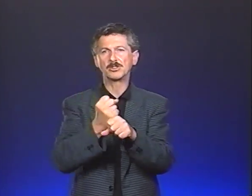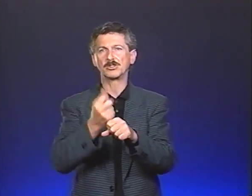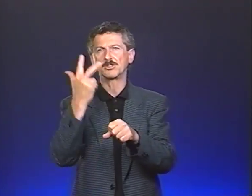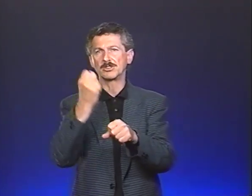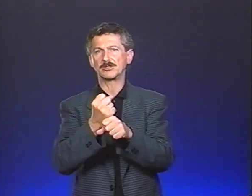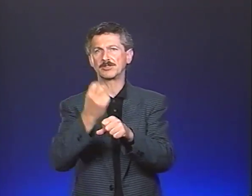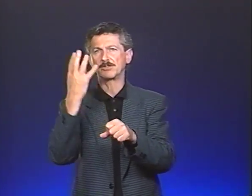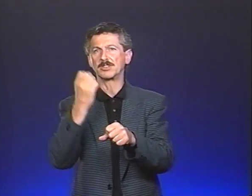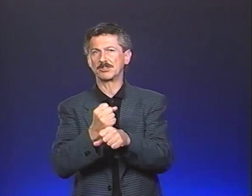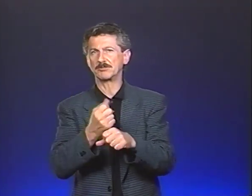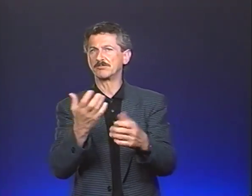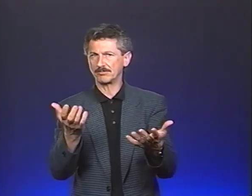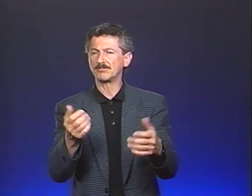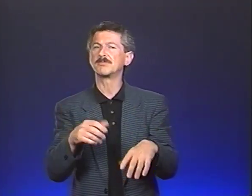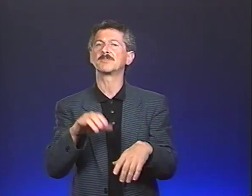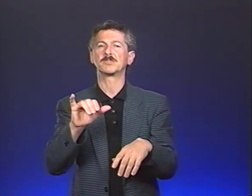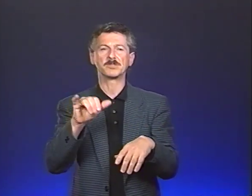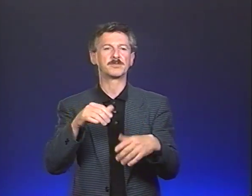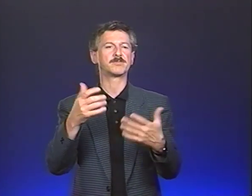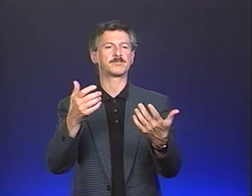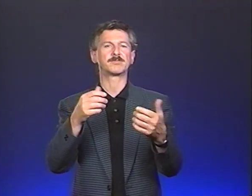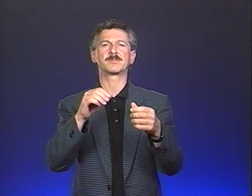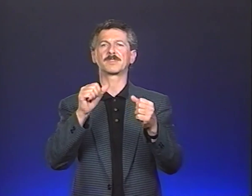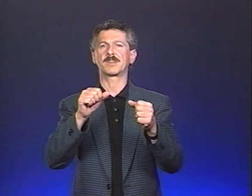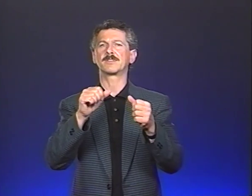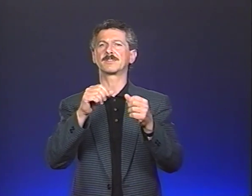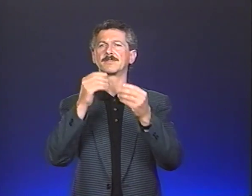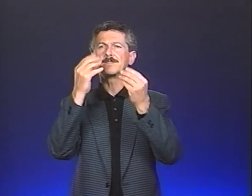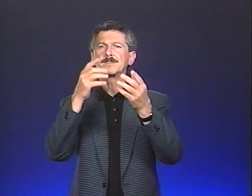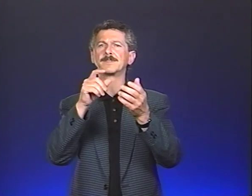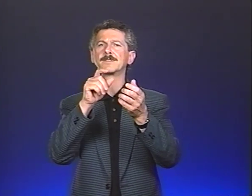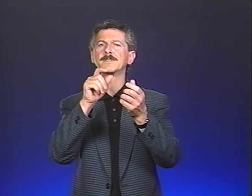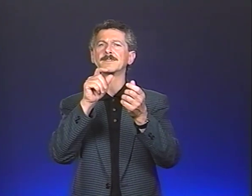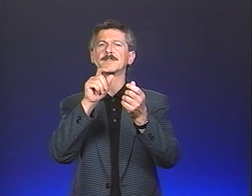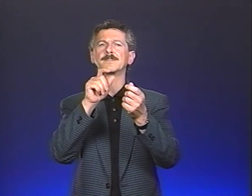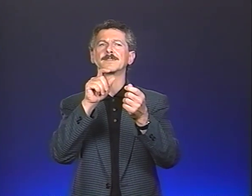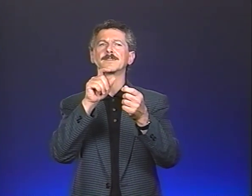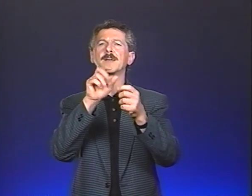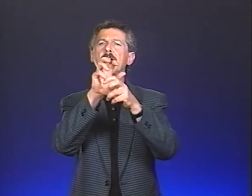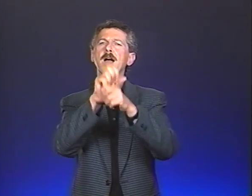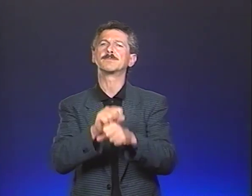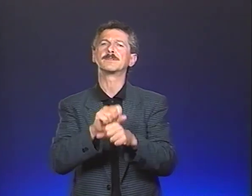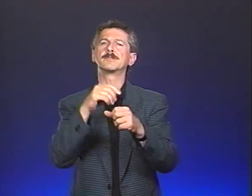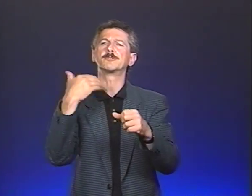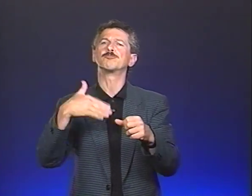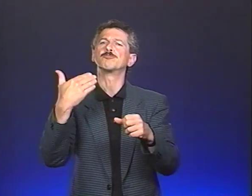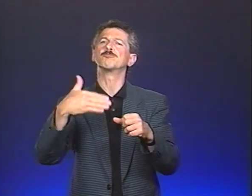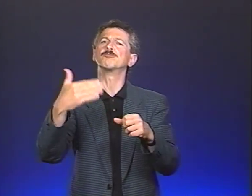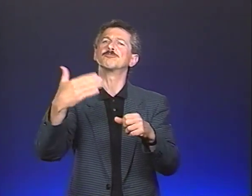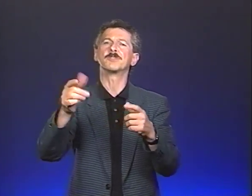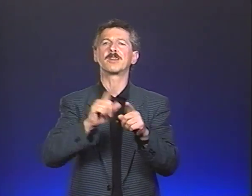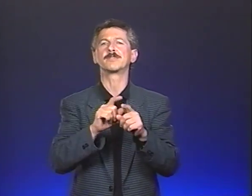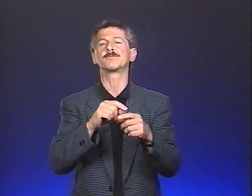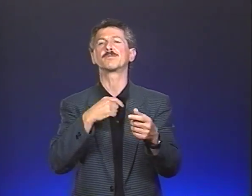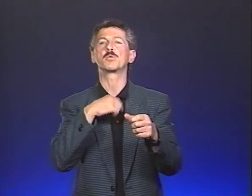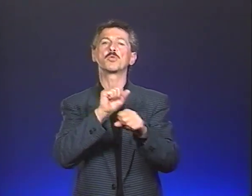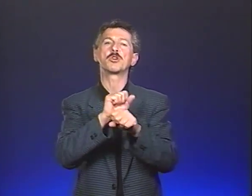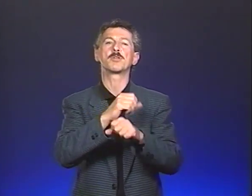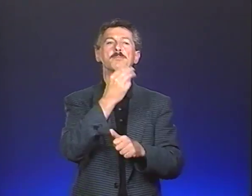numbers of years, and so forth. Habitual time can also be expressed. For